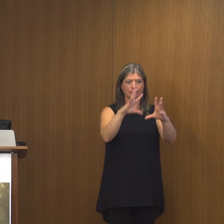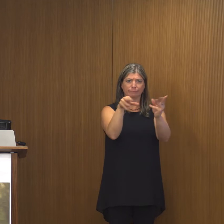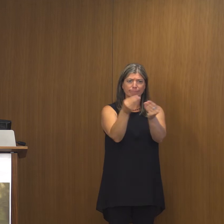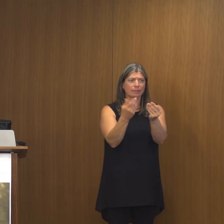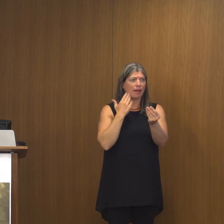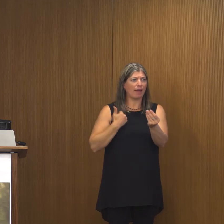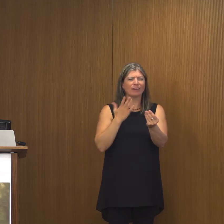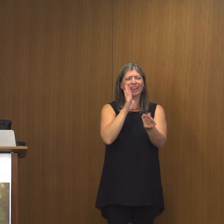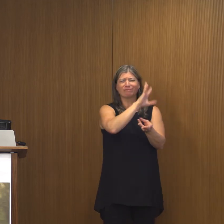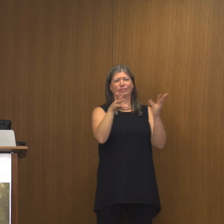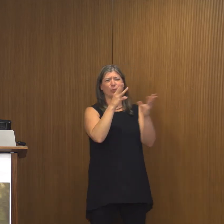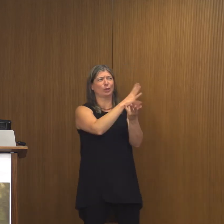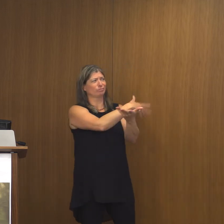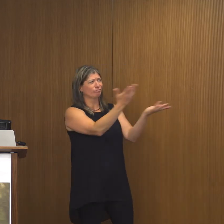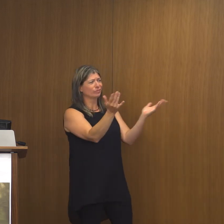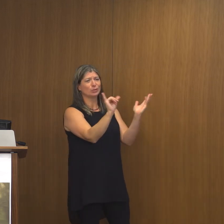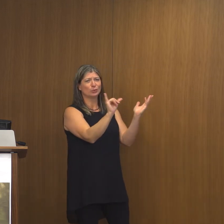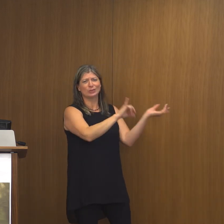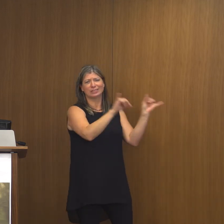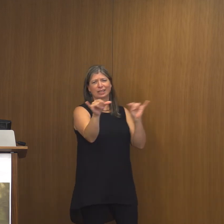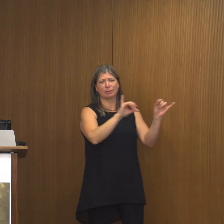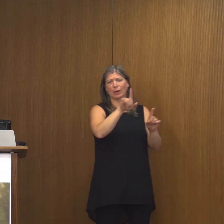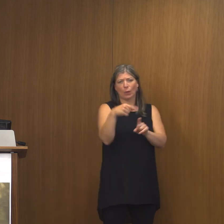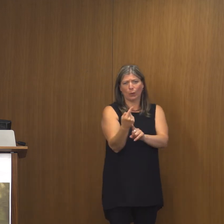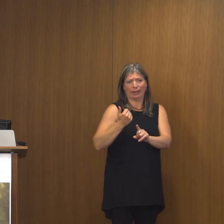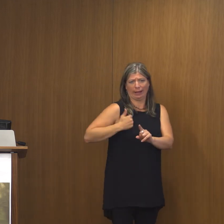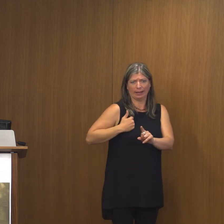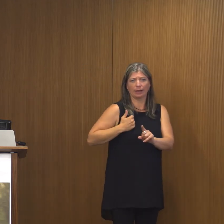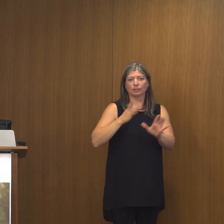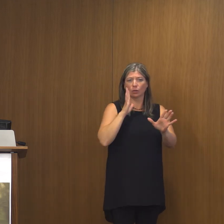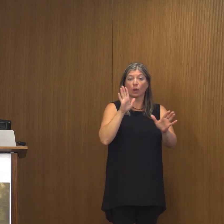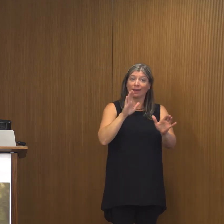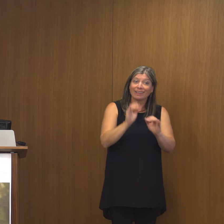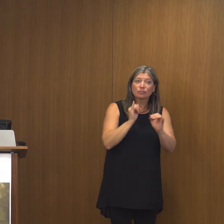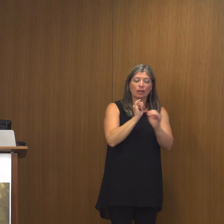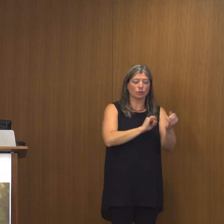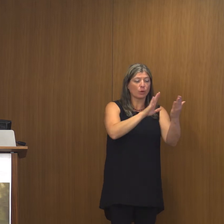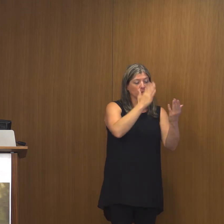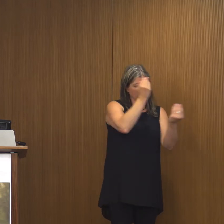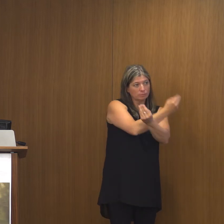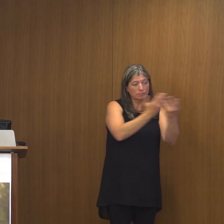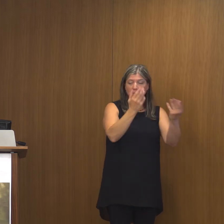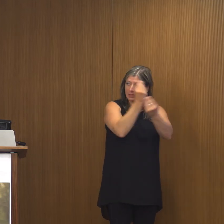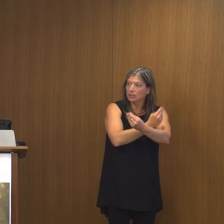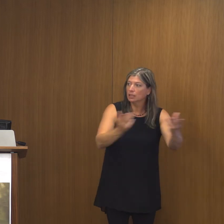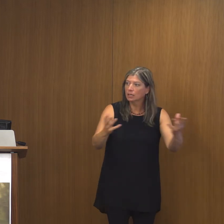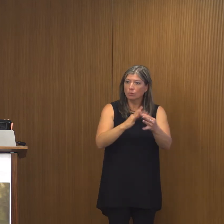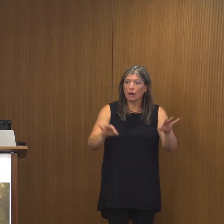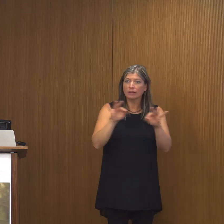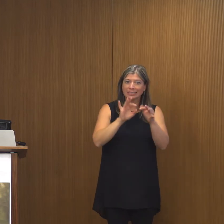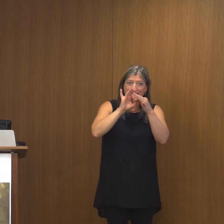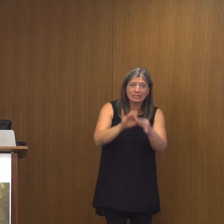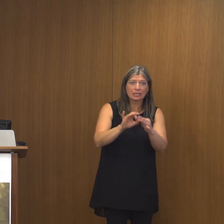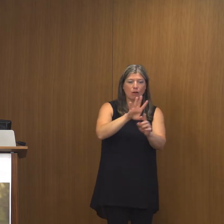And that was research coming in from other countries as well. So very international approach to understanding what's relevant in the